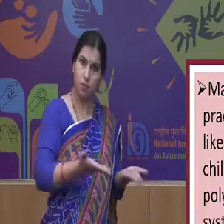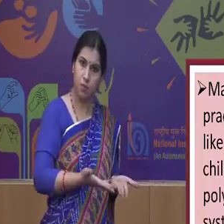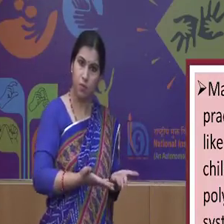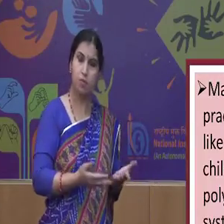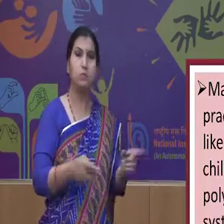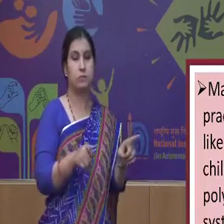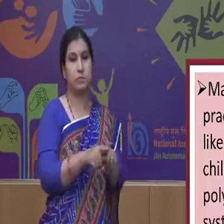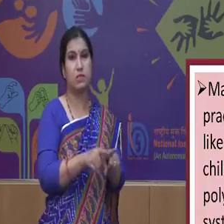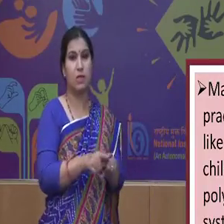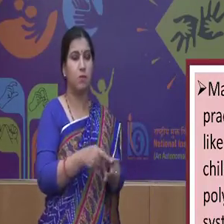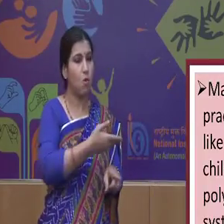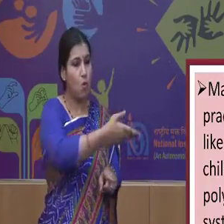And caste system.